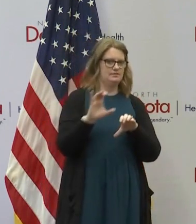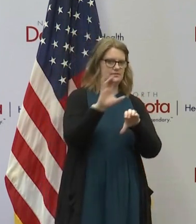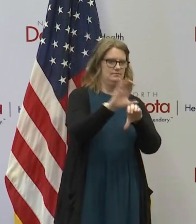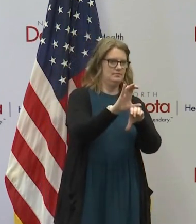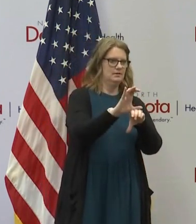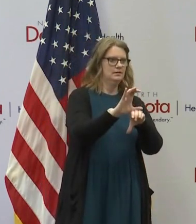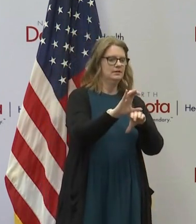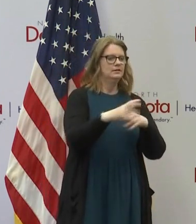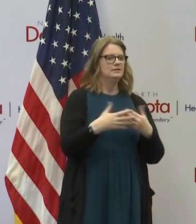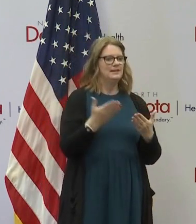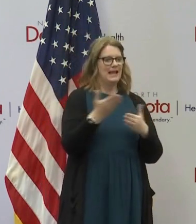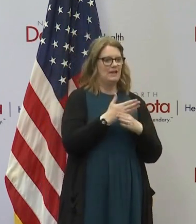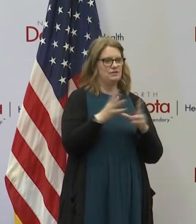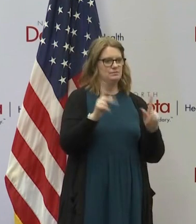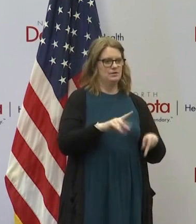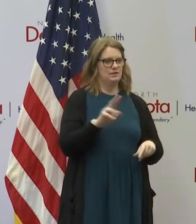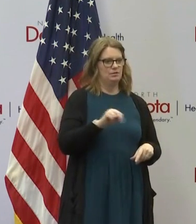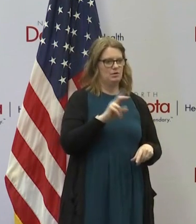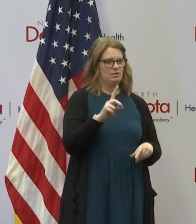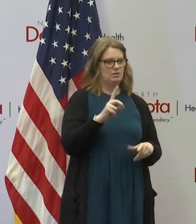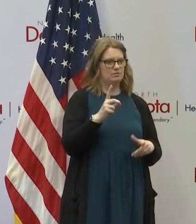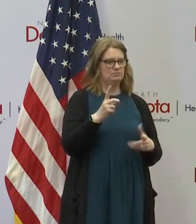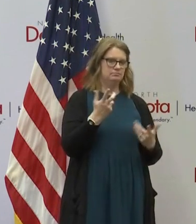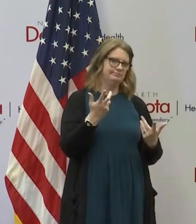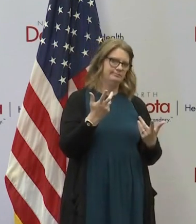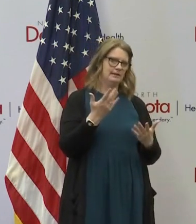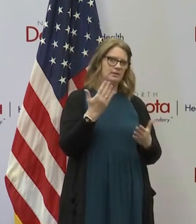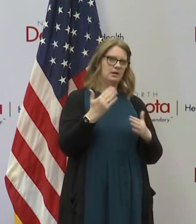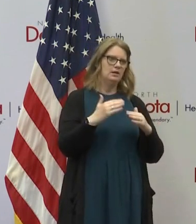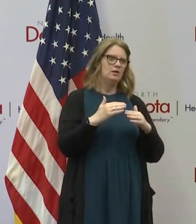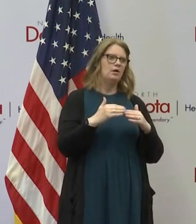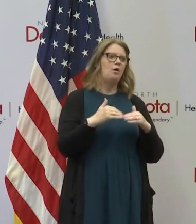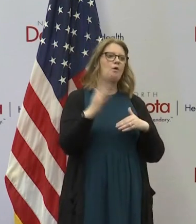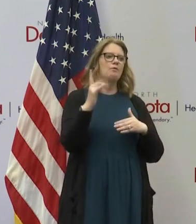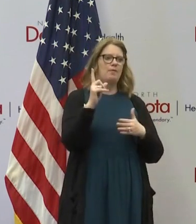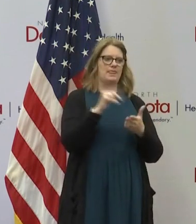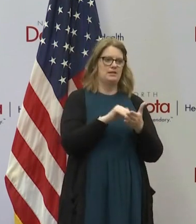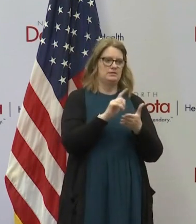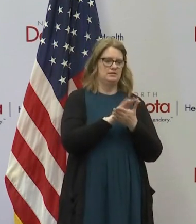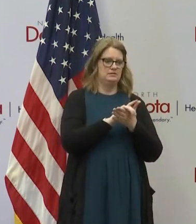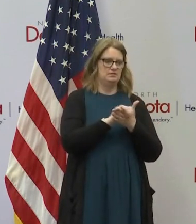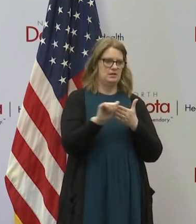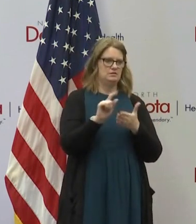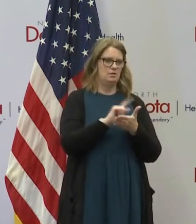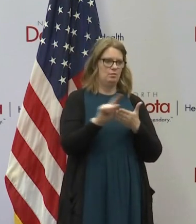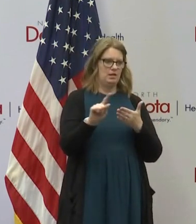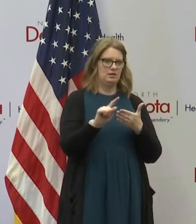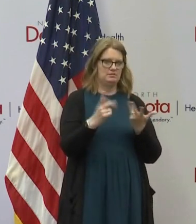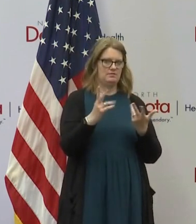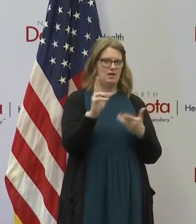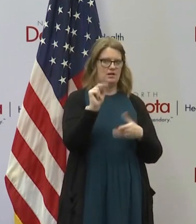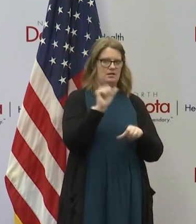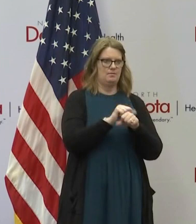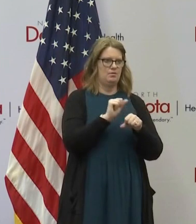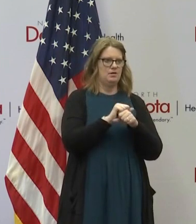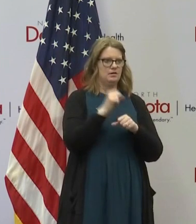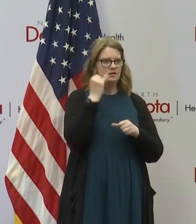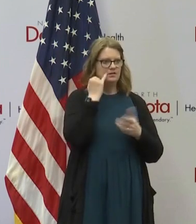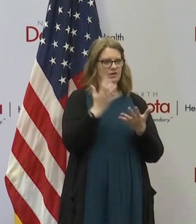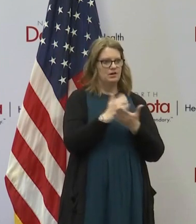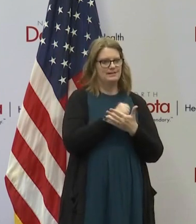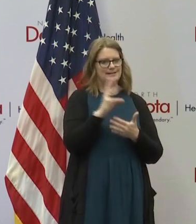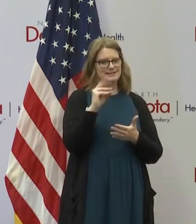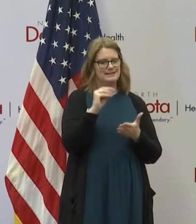layered on. So the average person in North Dakota is a little over, $1,000 a week in unemployment benefits. A lot of money. So if you're making $60,000 a